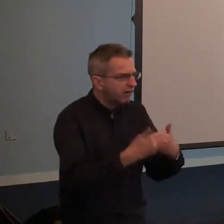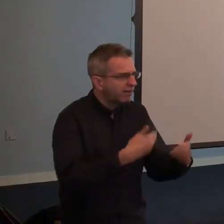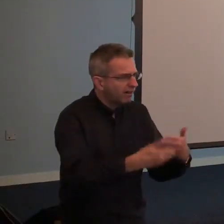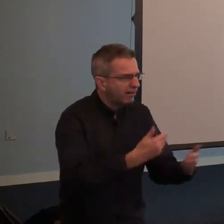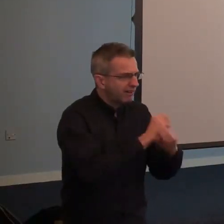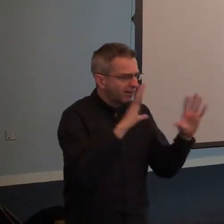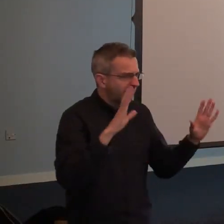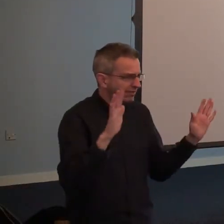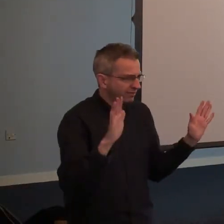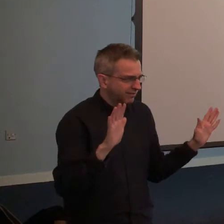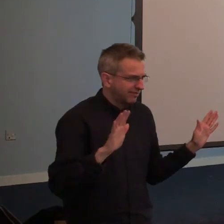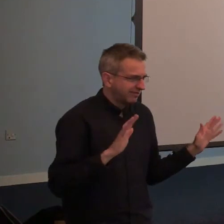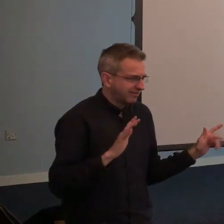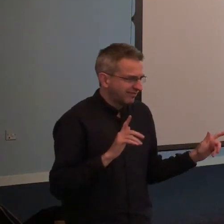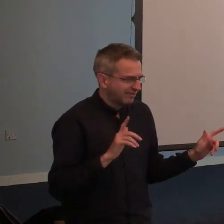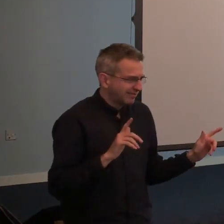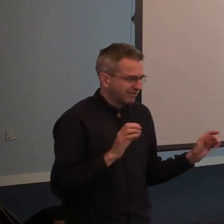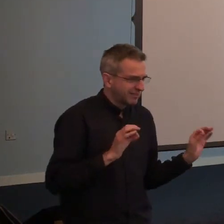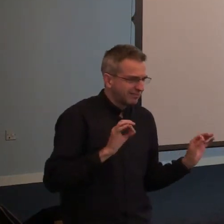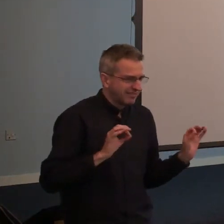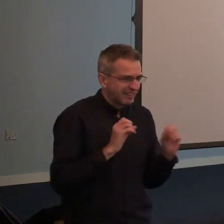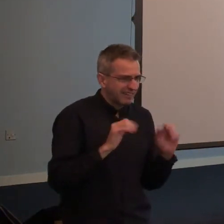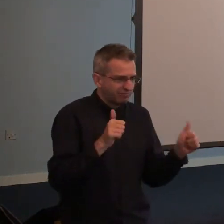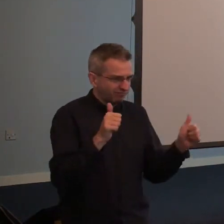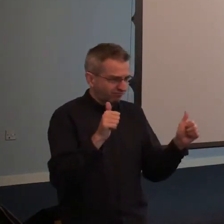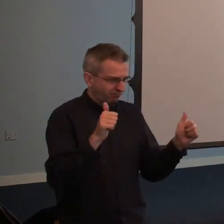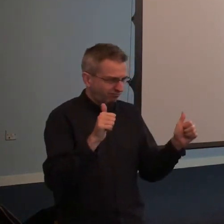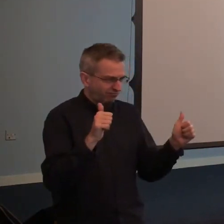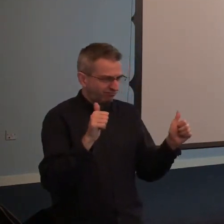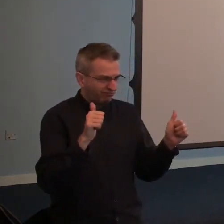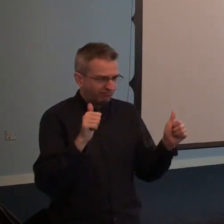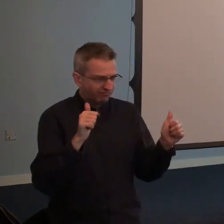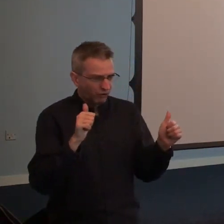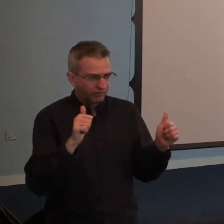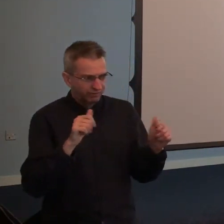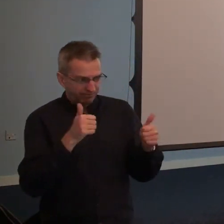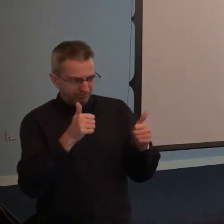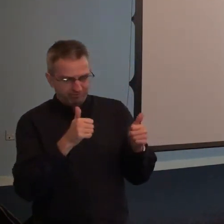I hope I'm clear so far. Everybody with me? Good, good, good.